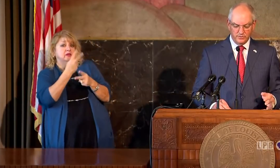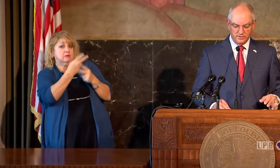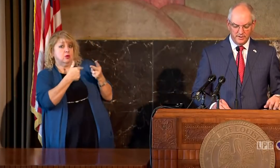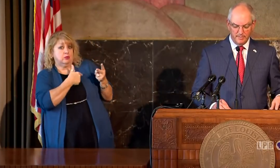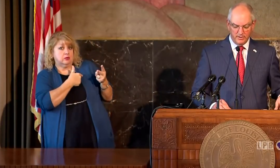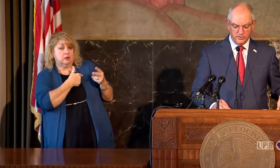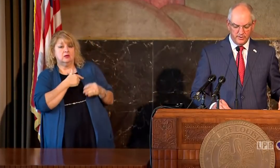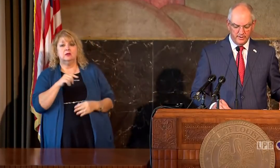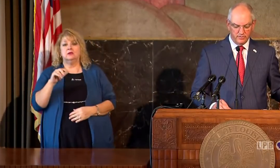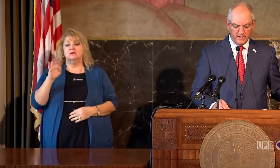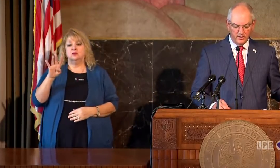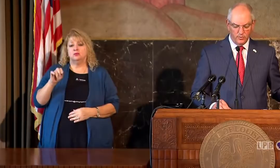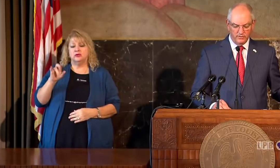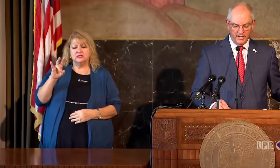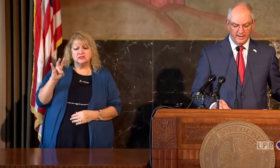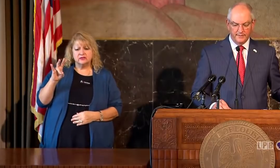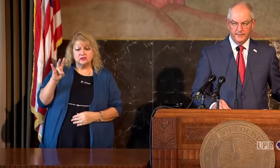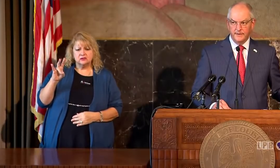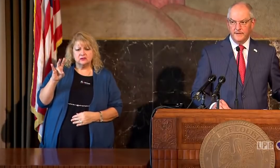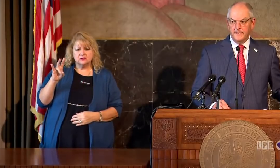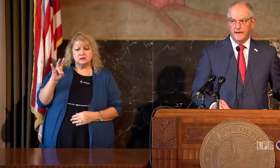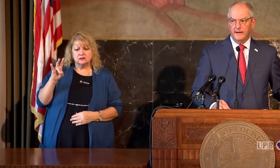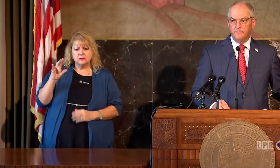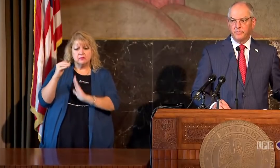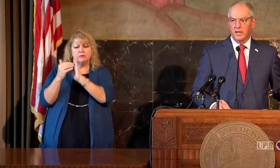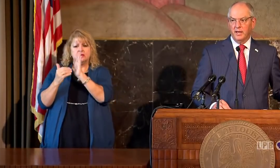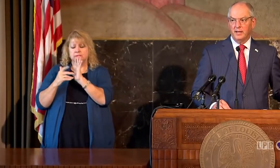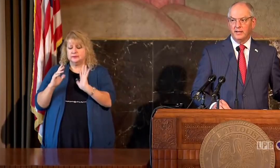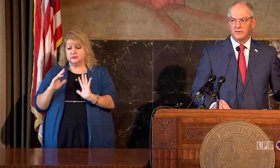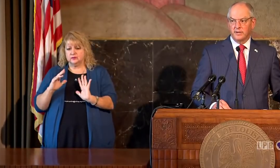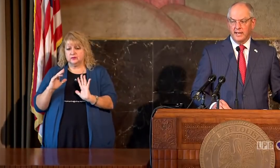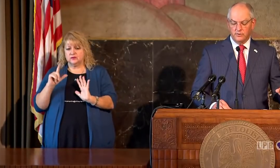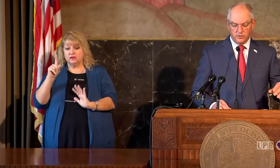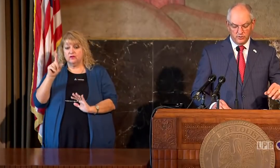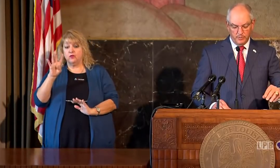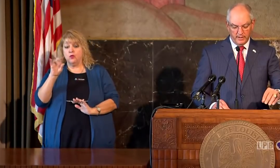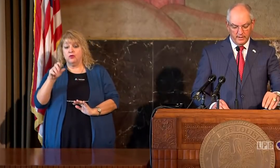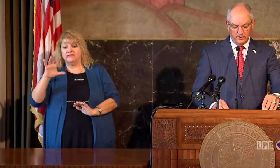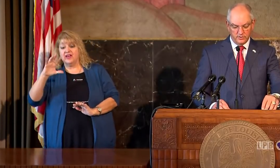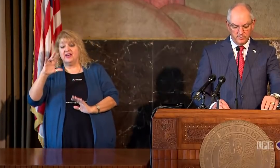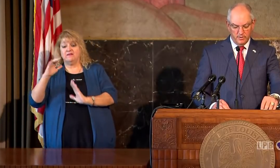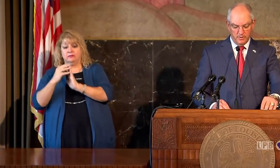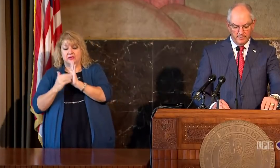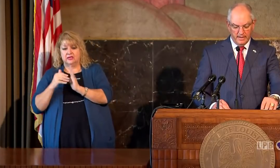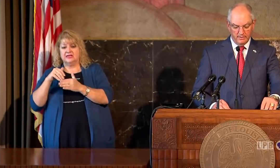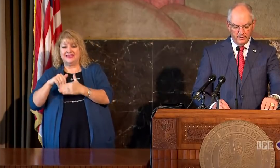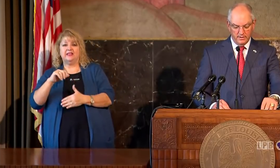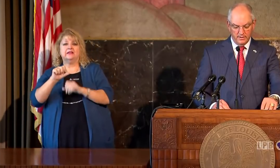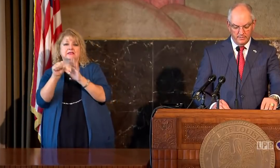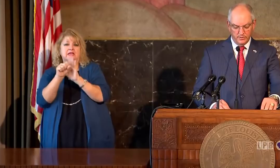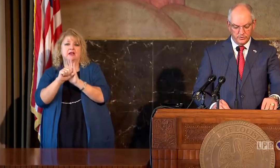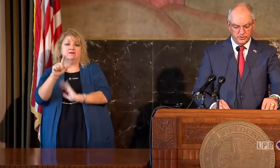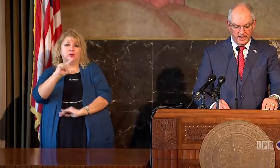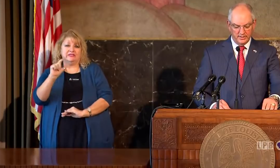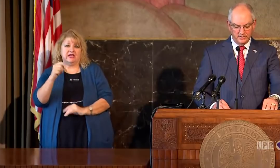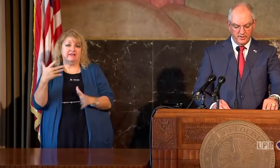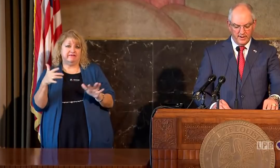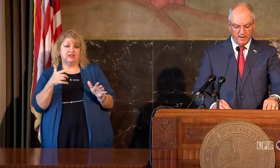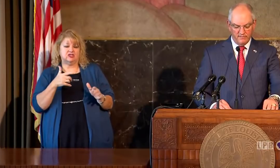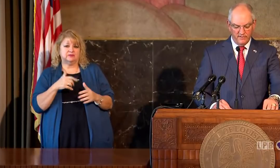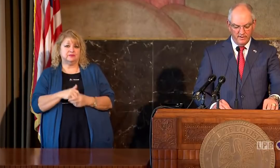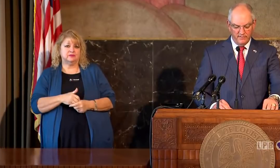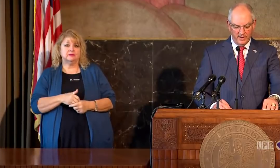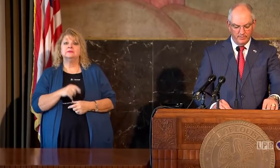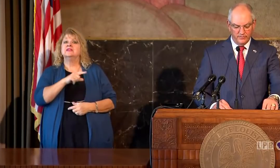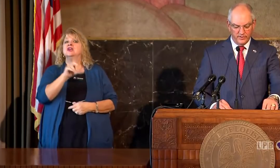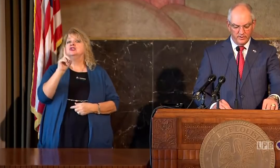million doses administered in the state of Louisiana. And Dr. Cantor is going to speak in just a moment about the booster shots that are